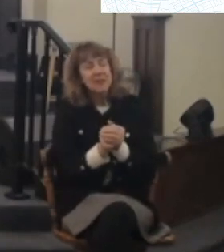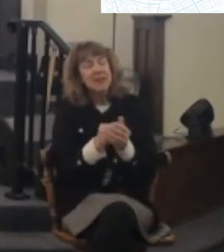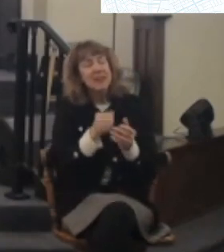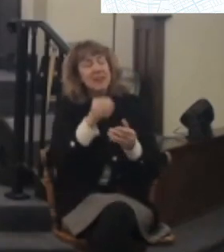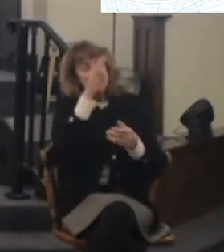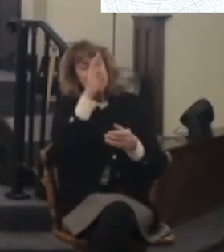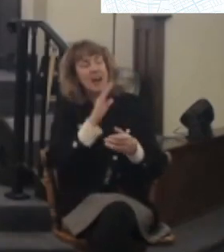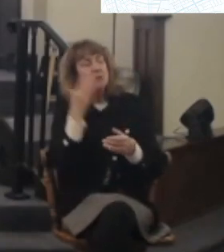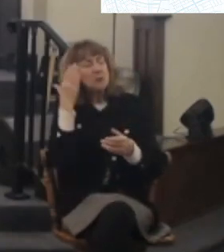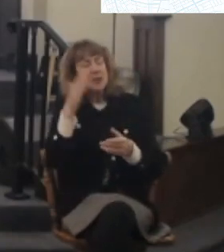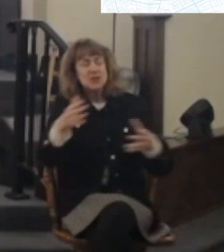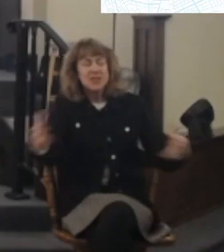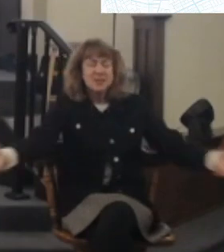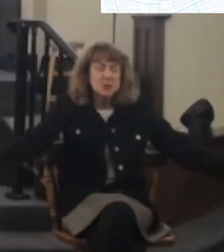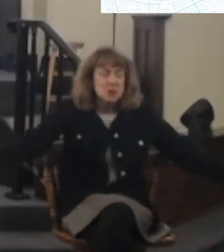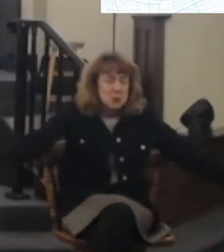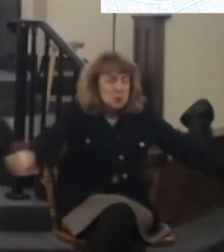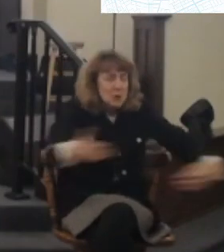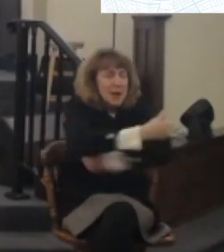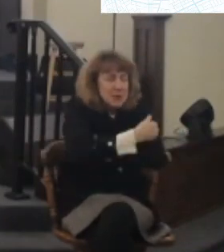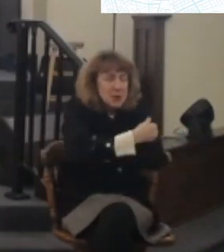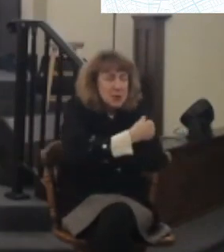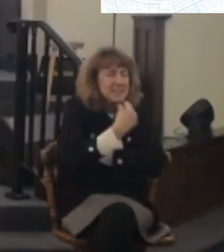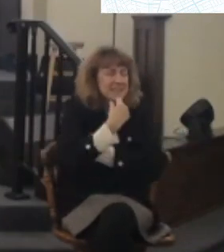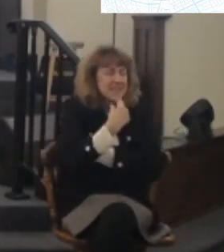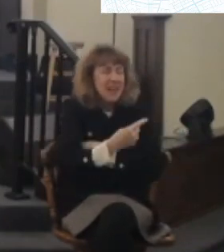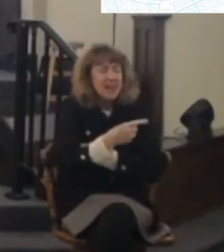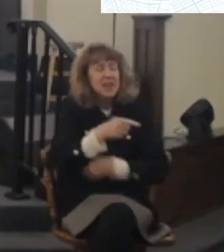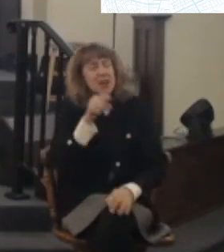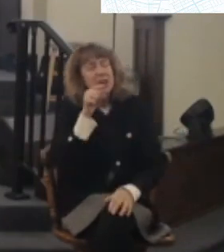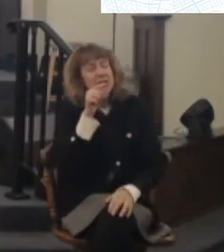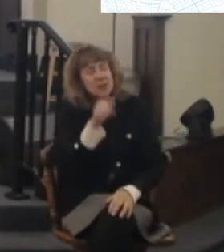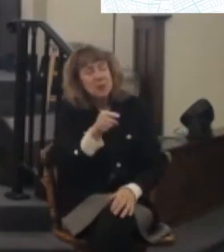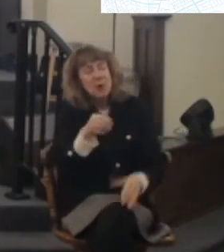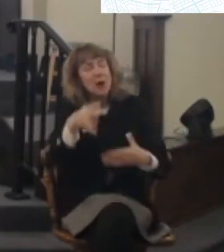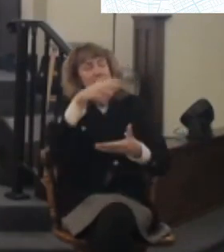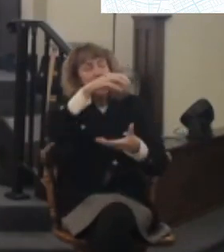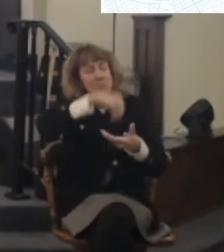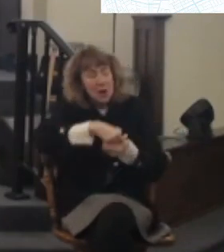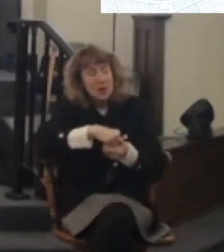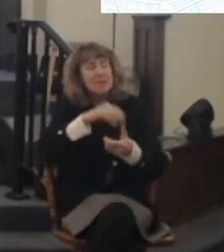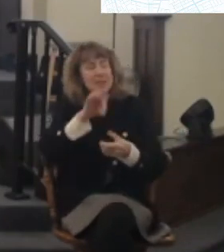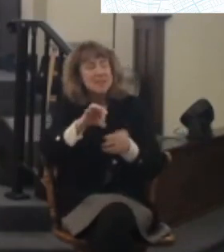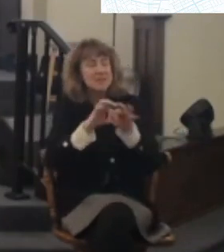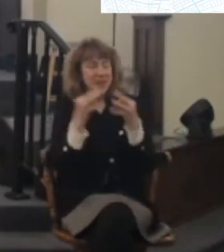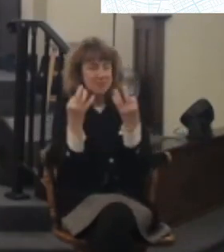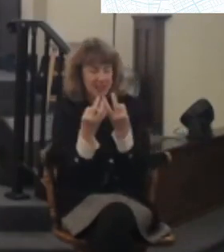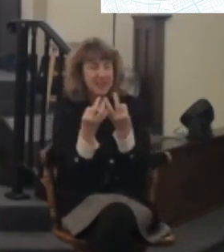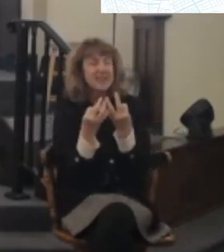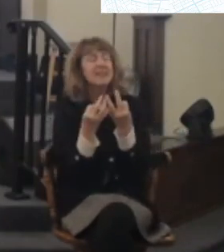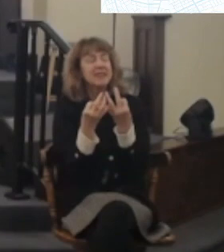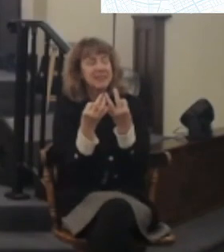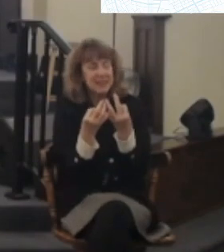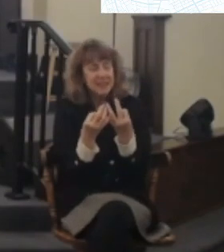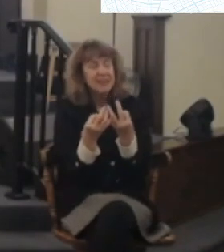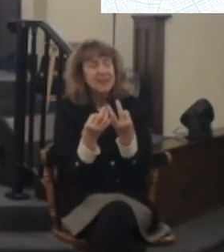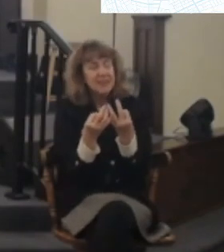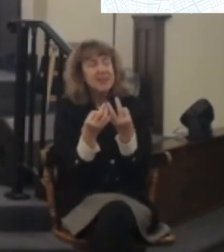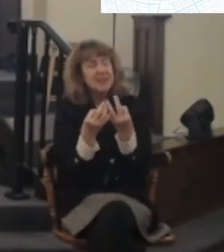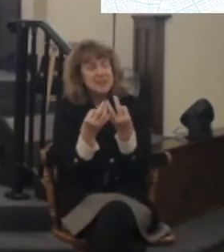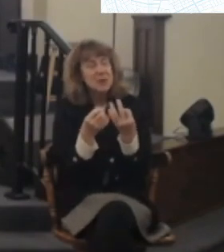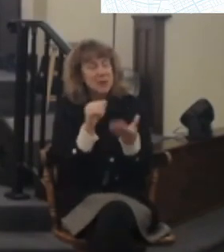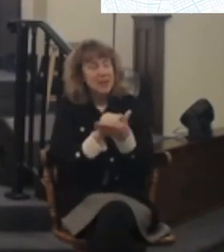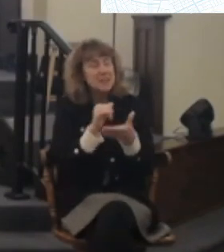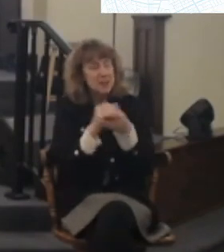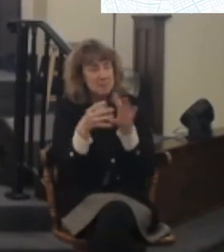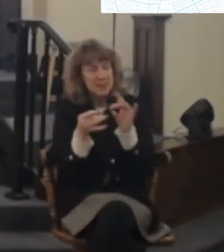And he's going to grab you and say, you're part of this family. So today, church family, that's the